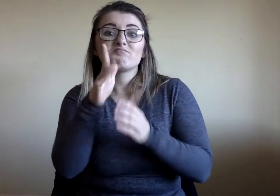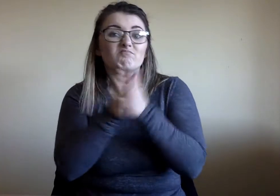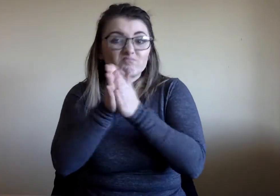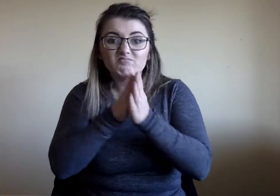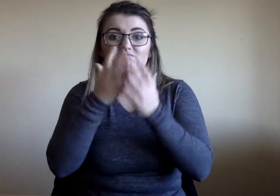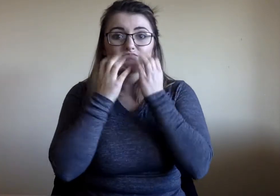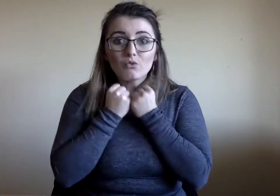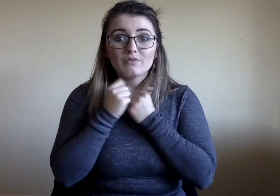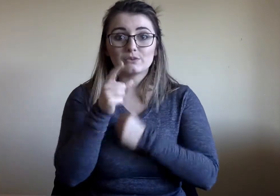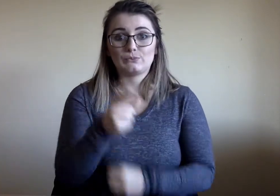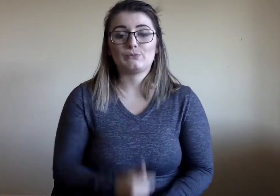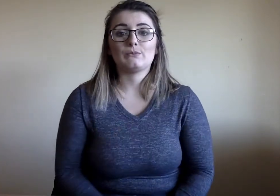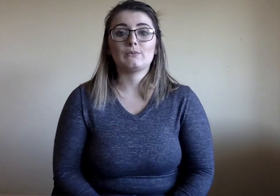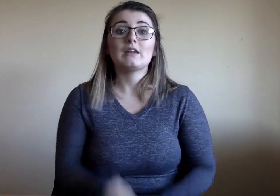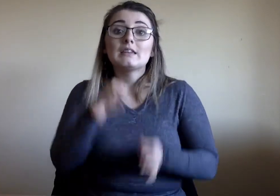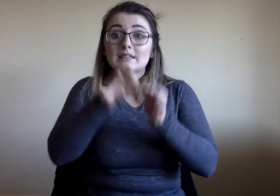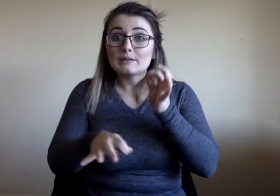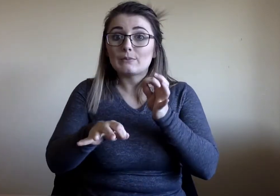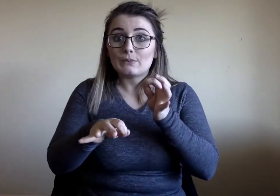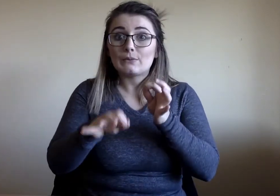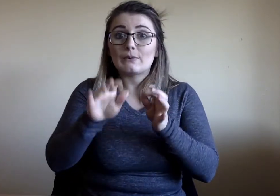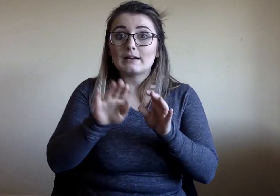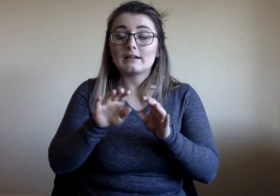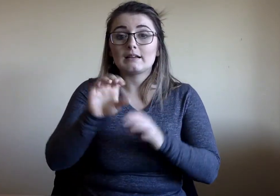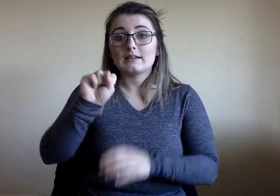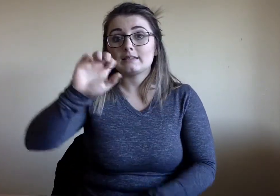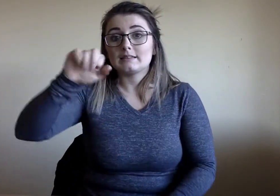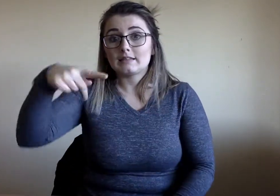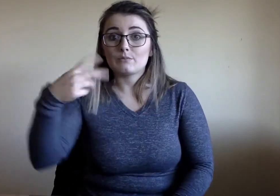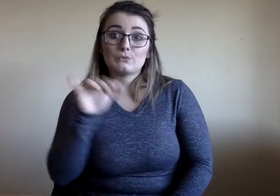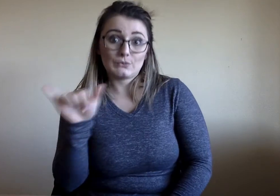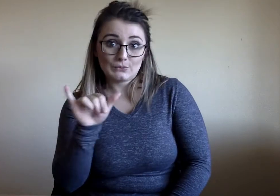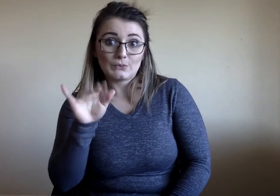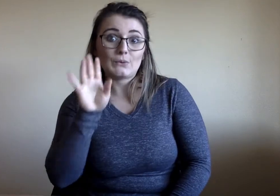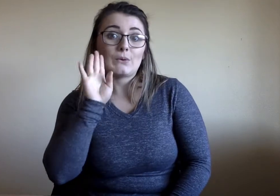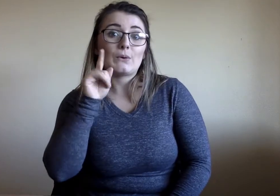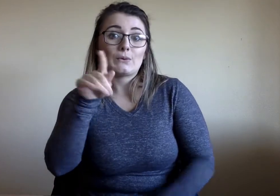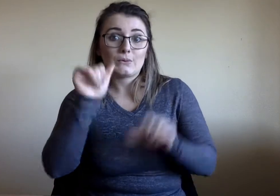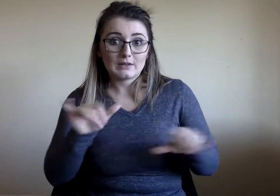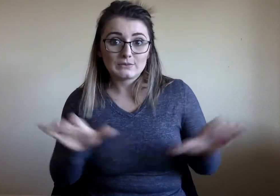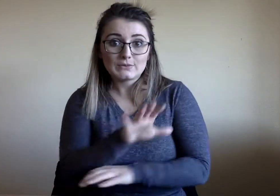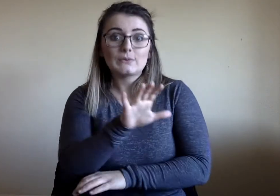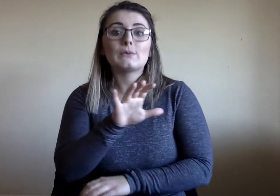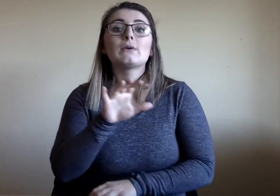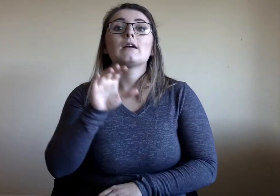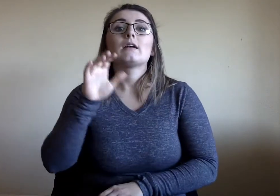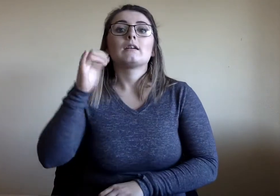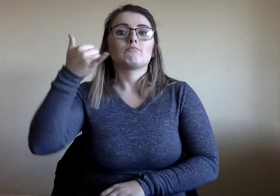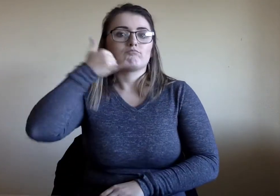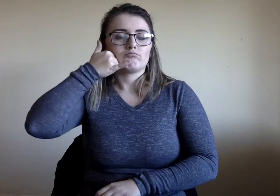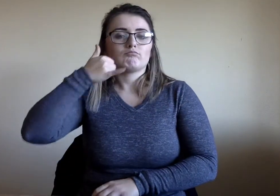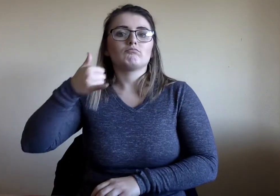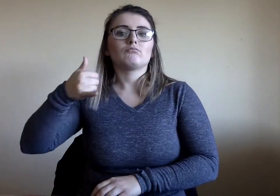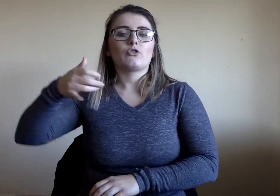A simple step that will really help is to put your phone or alarm clock on the other side of the room so you have no choice but to get out of bed. It's one of the